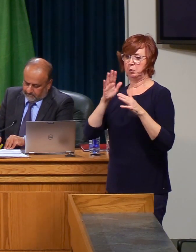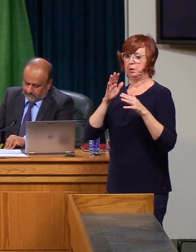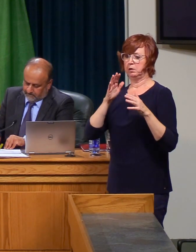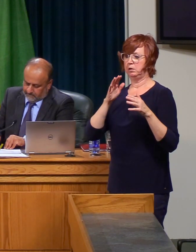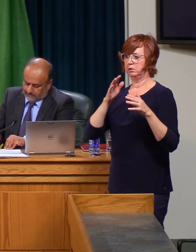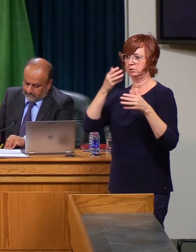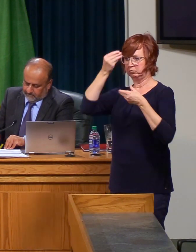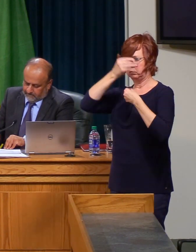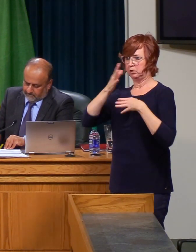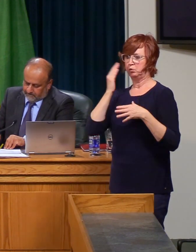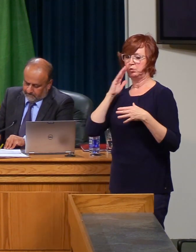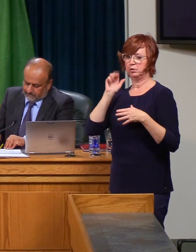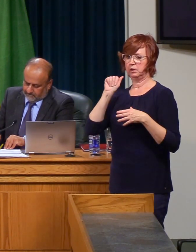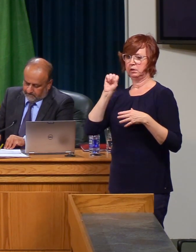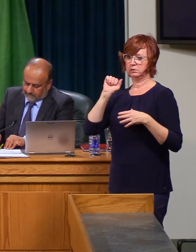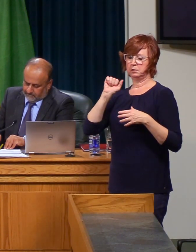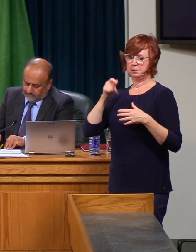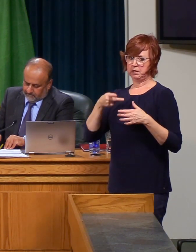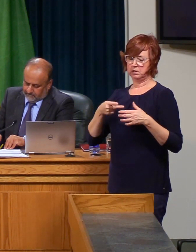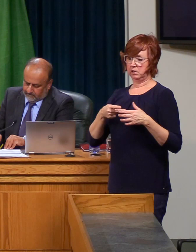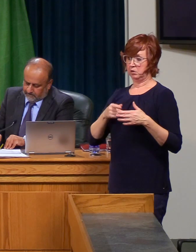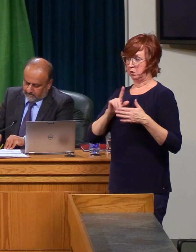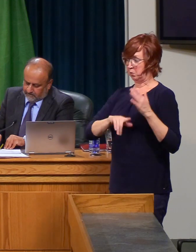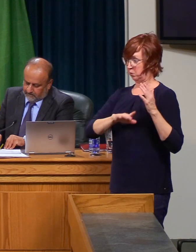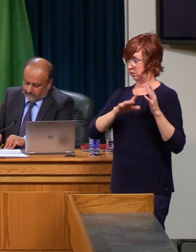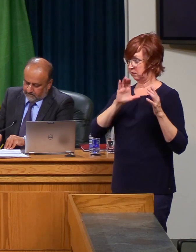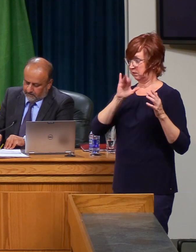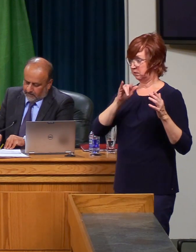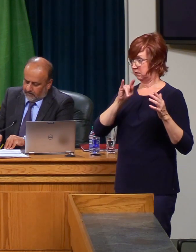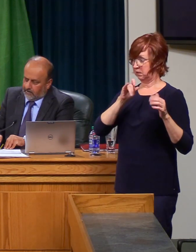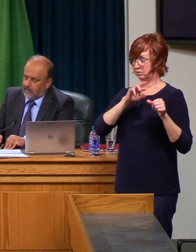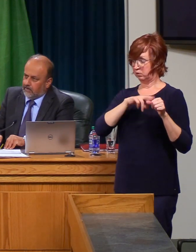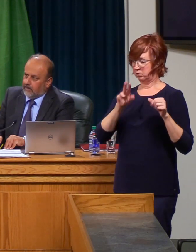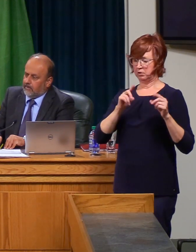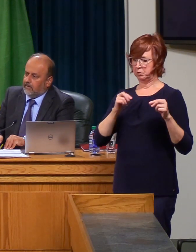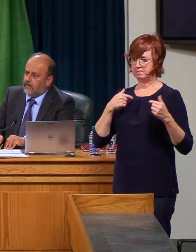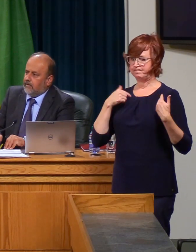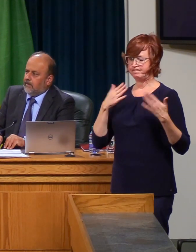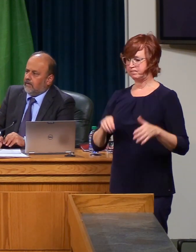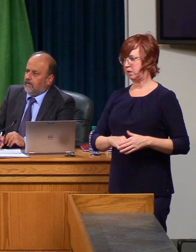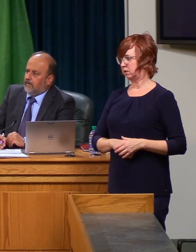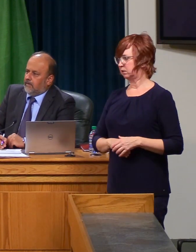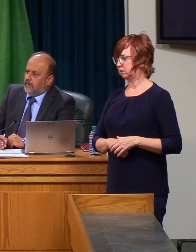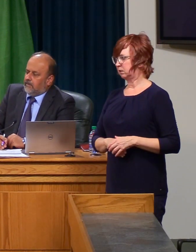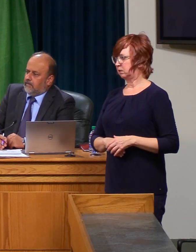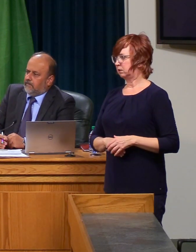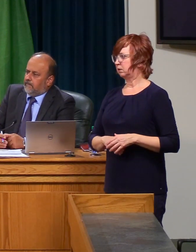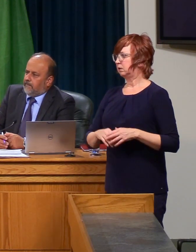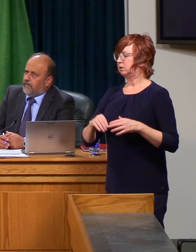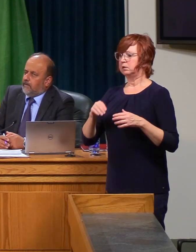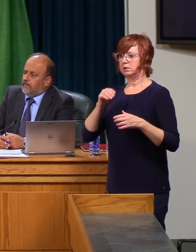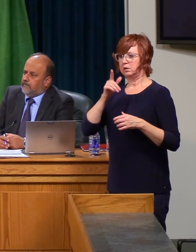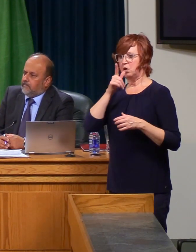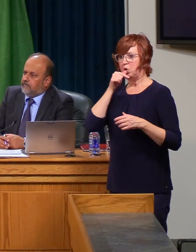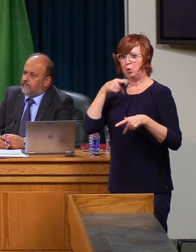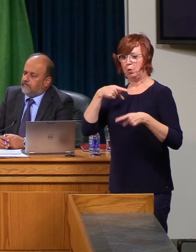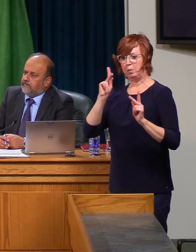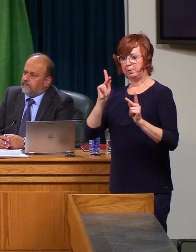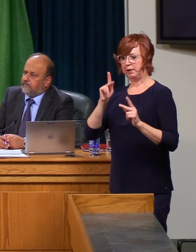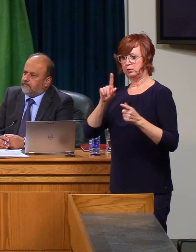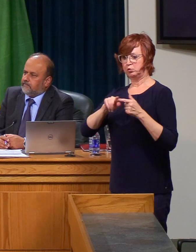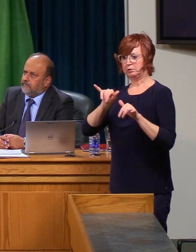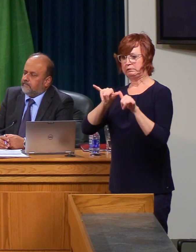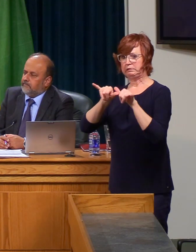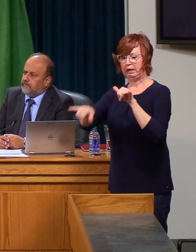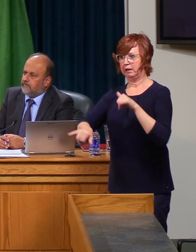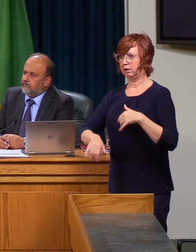Regina has been conducting, what act they're utilizing here today. But with the like, who gets to stay in the centers in